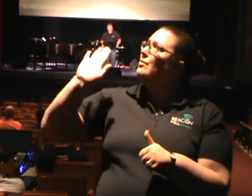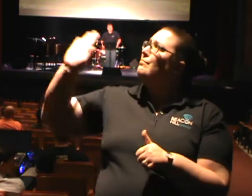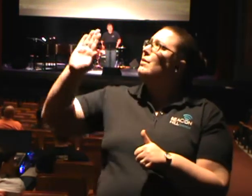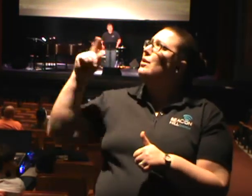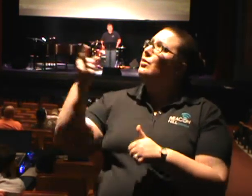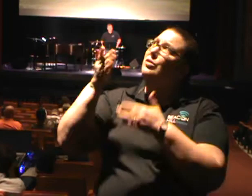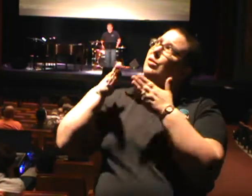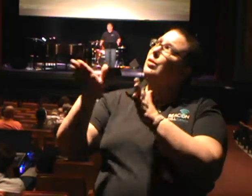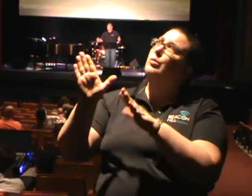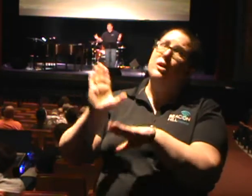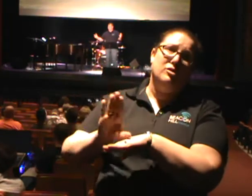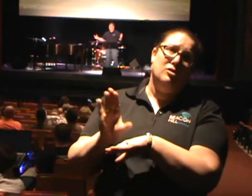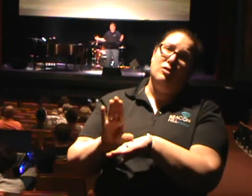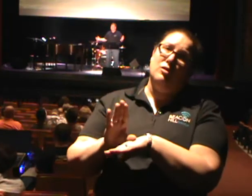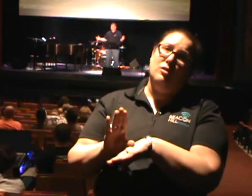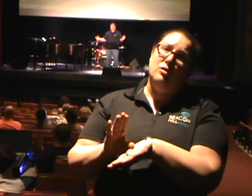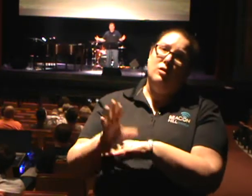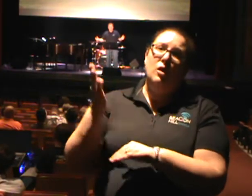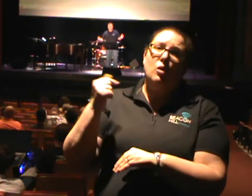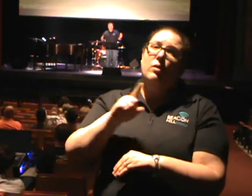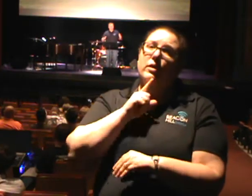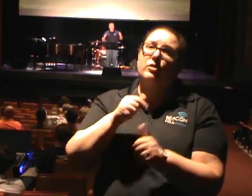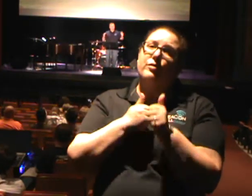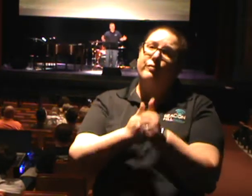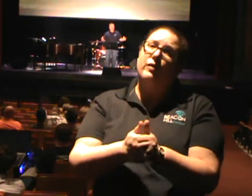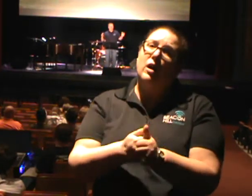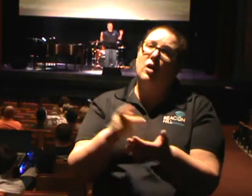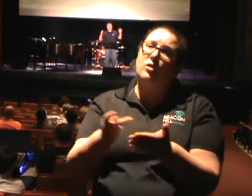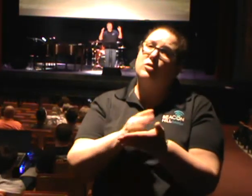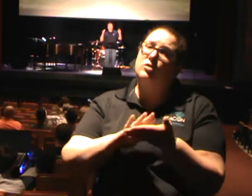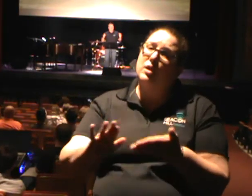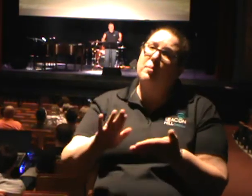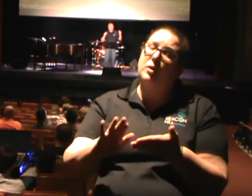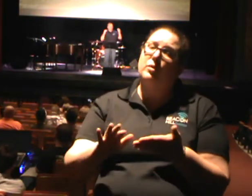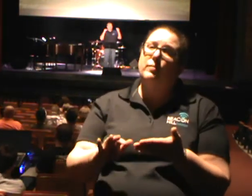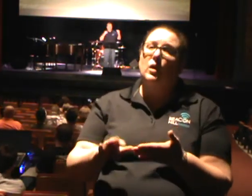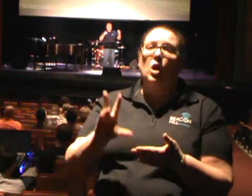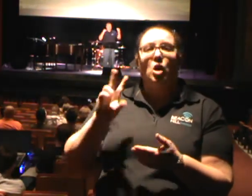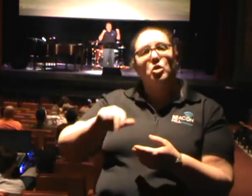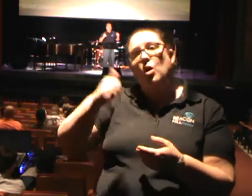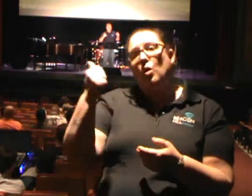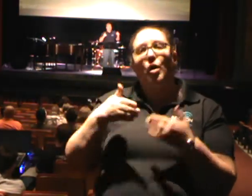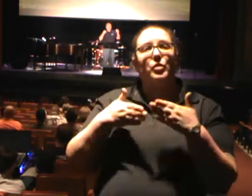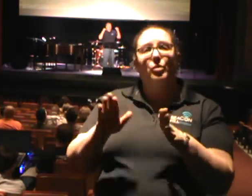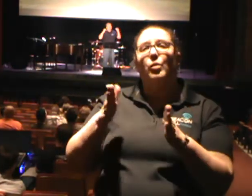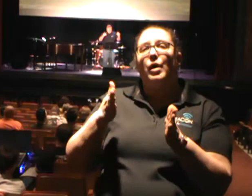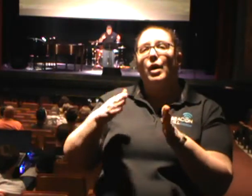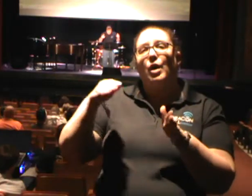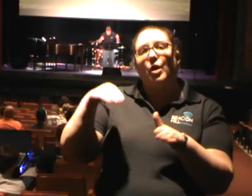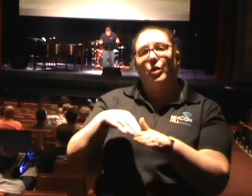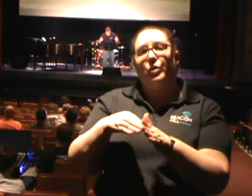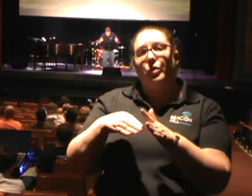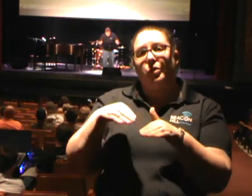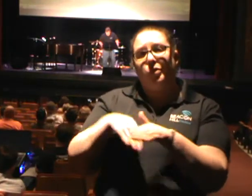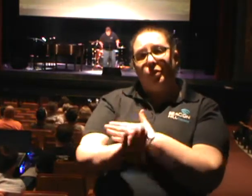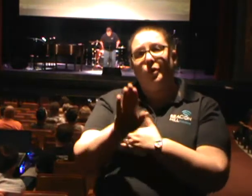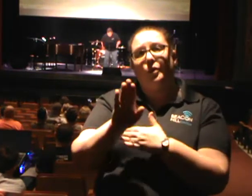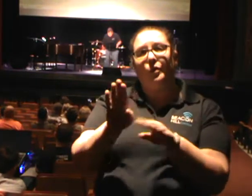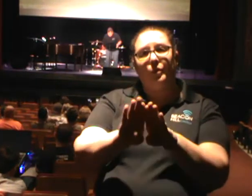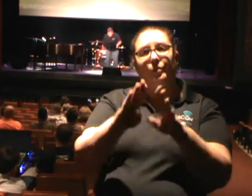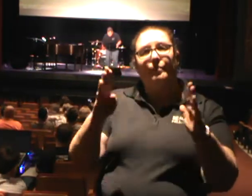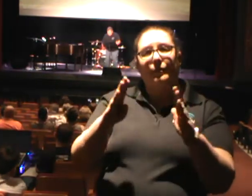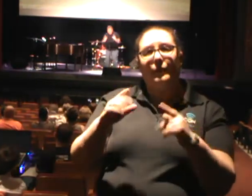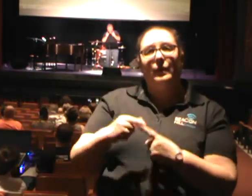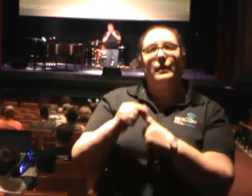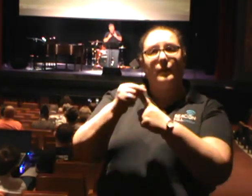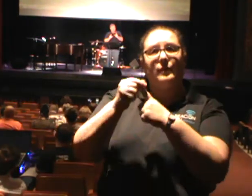church. That's why you should follow the shepherd. There is no other way through the gate except through Jesus